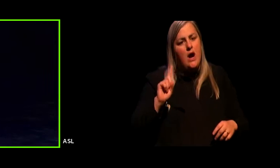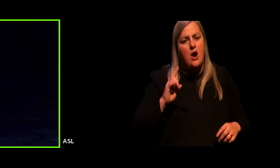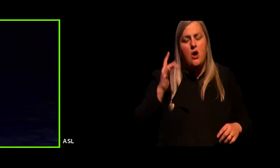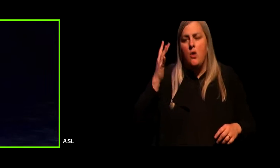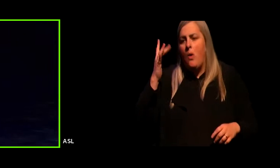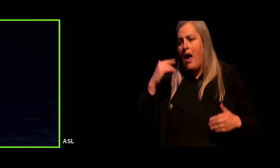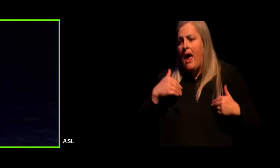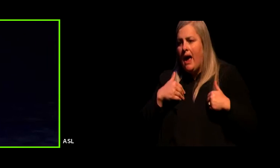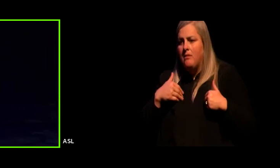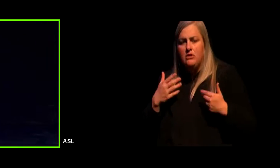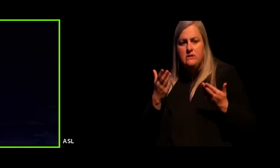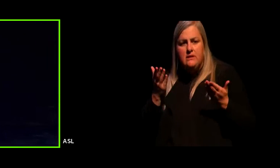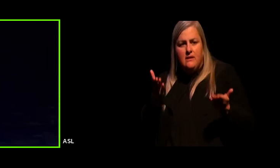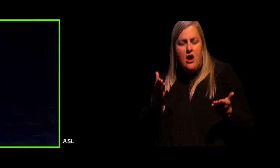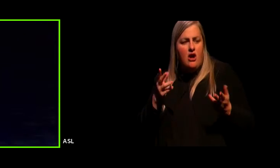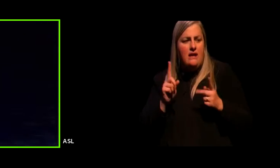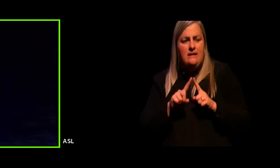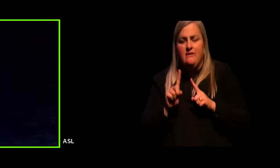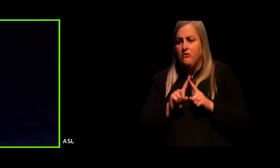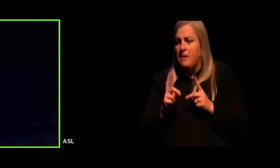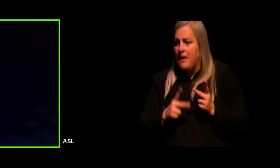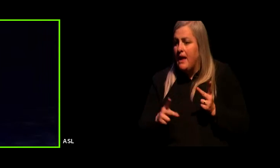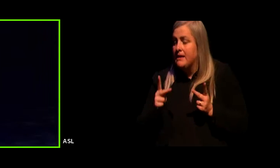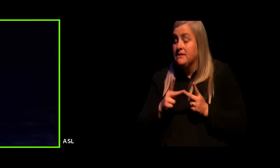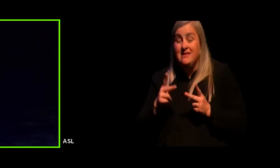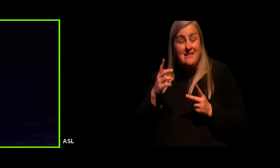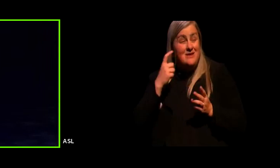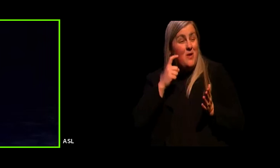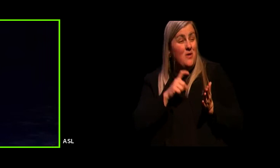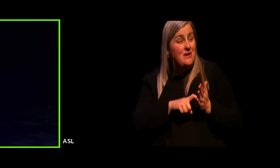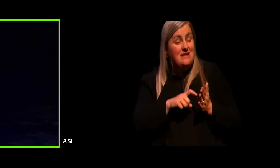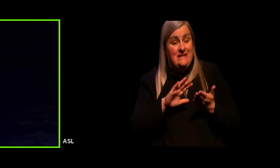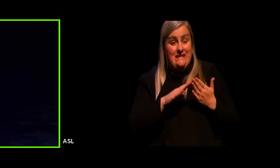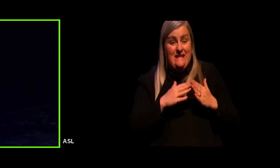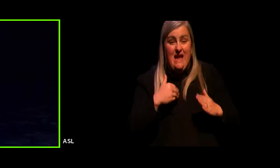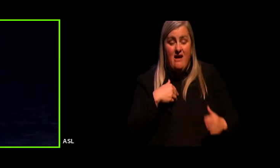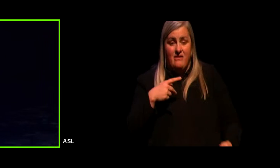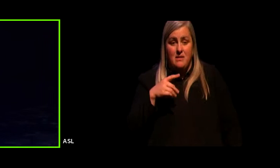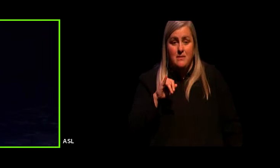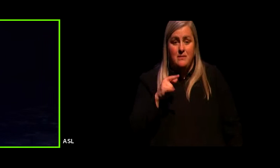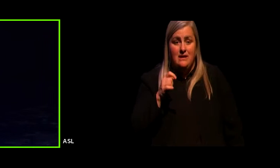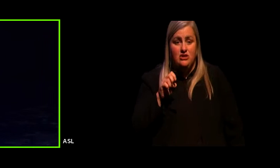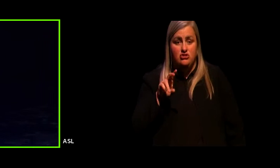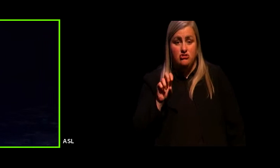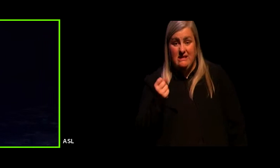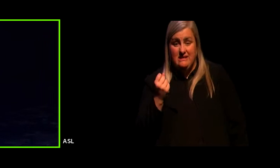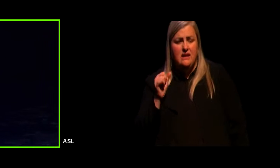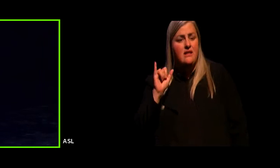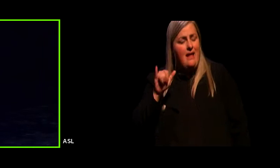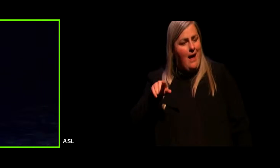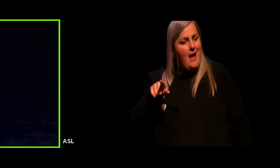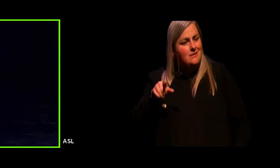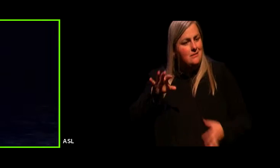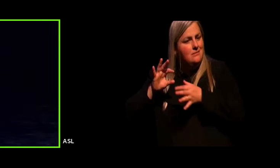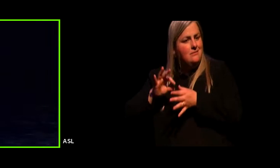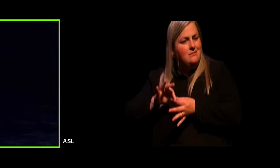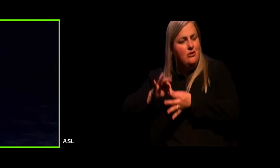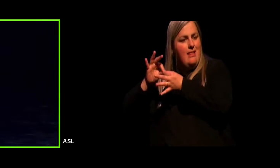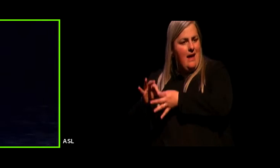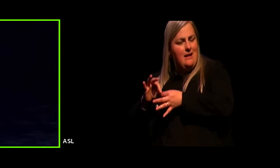different places. You know, you notice how there's pigeons in a city? That's the anthropogenic thing, right? So